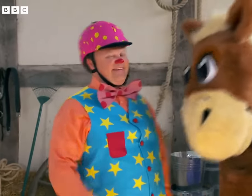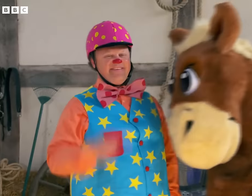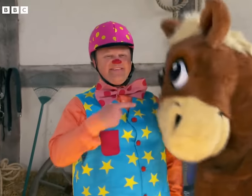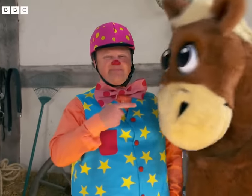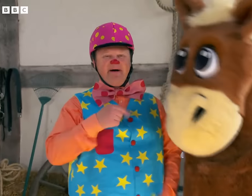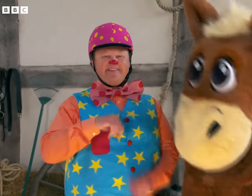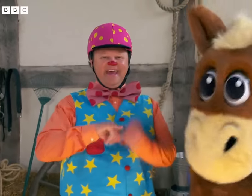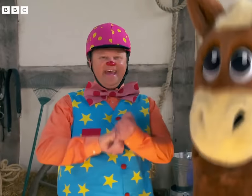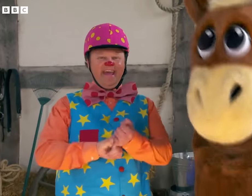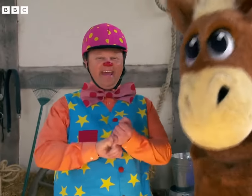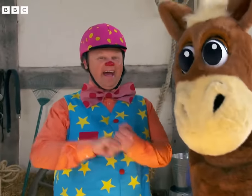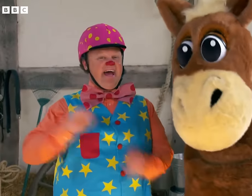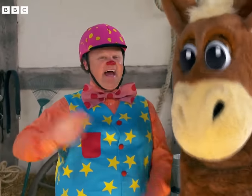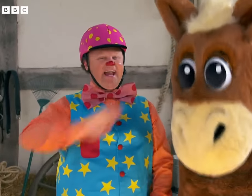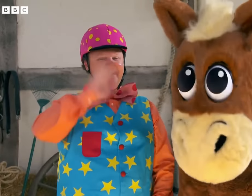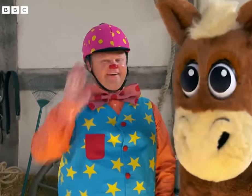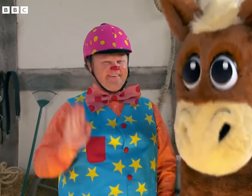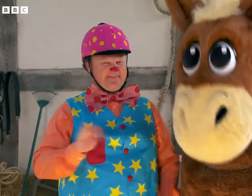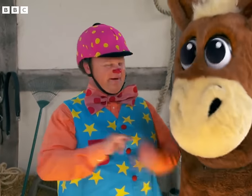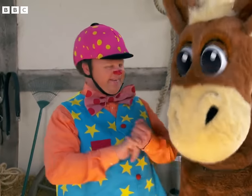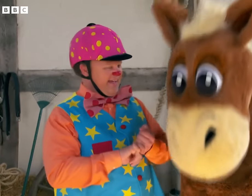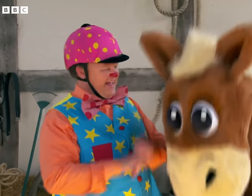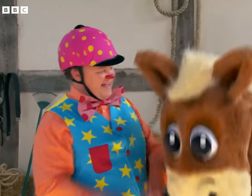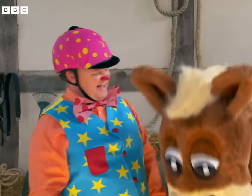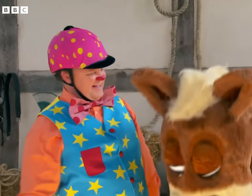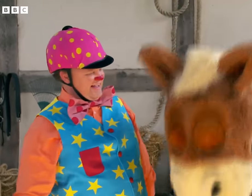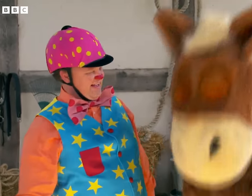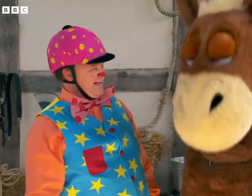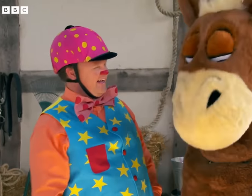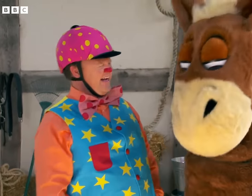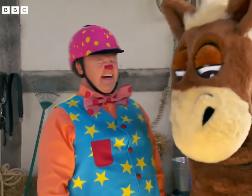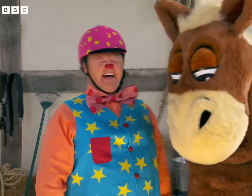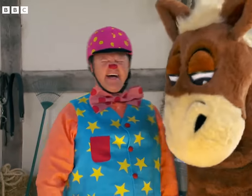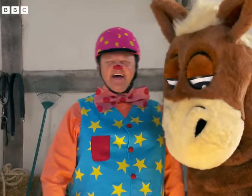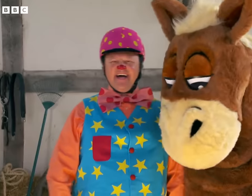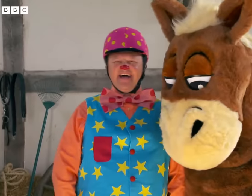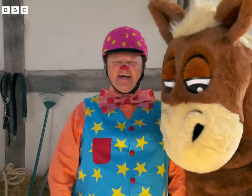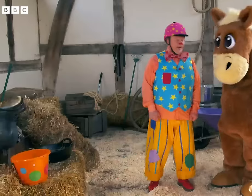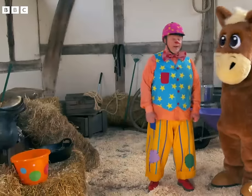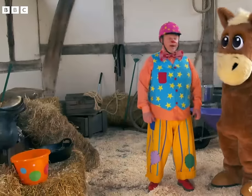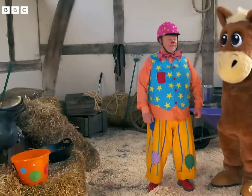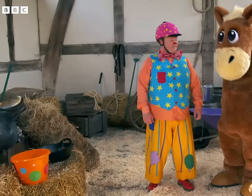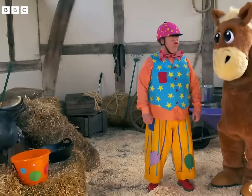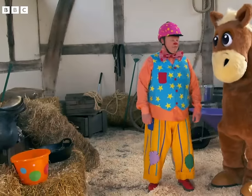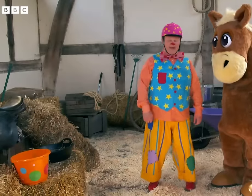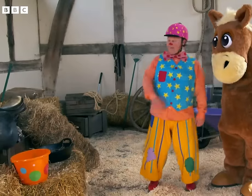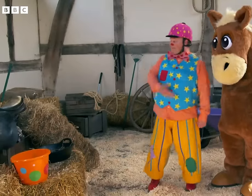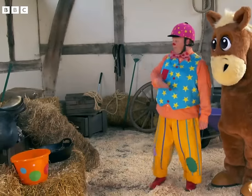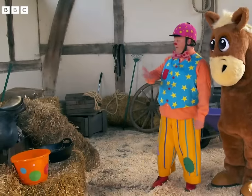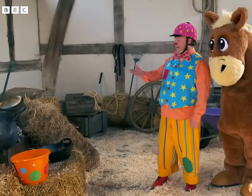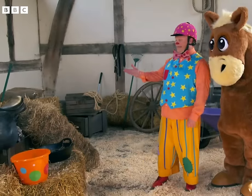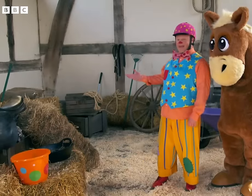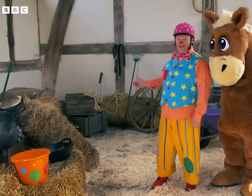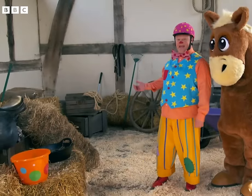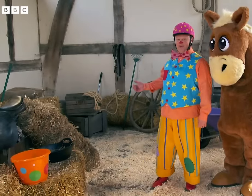it's Spotty! Hello, Spotty! Hello, Spotty! Spotty, what do you think of